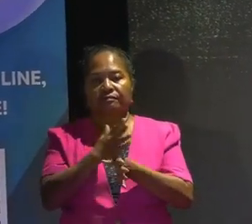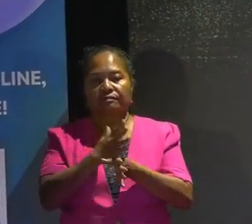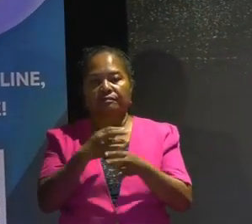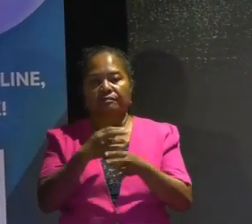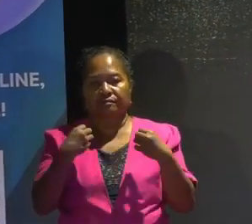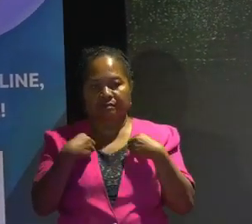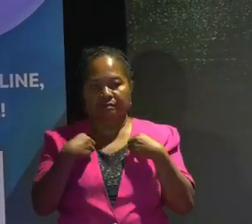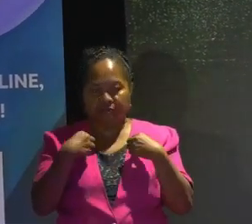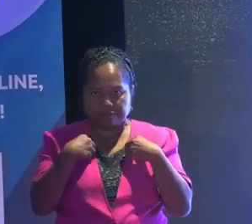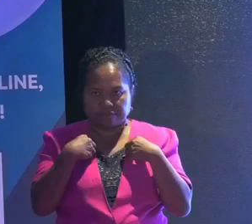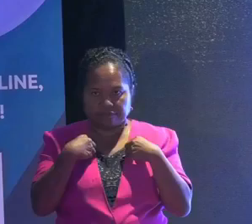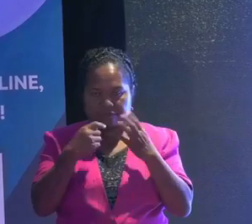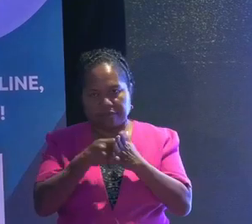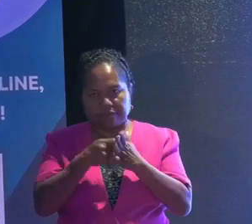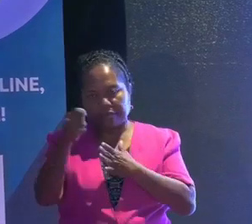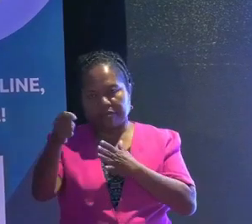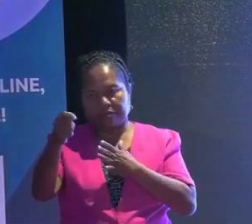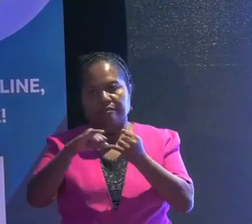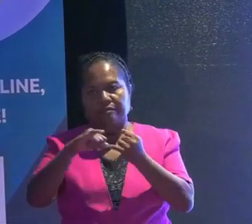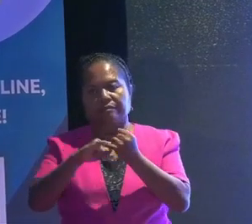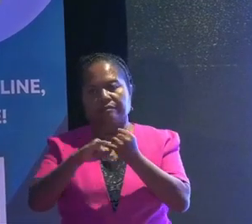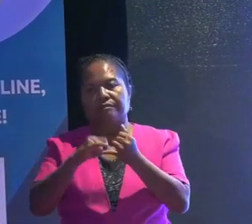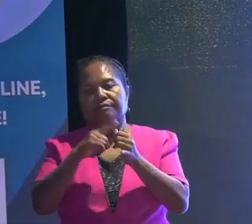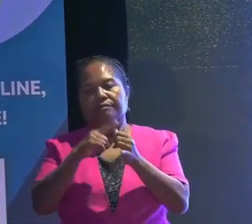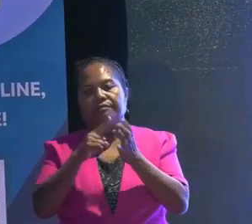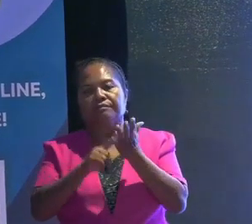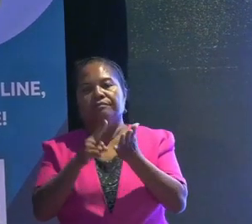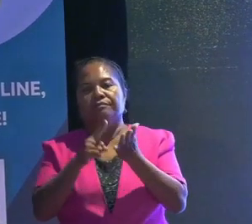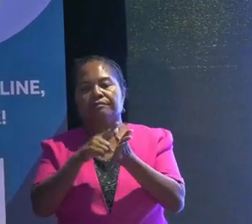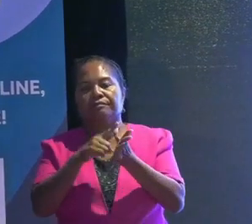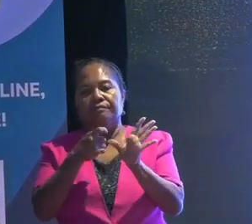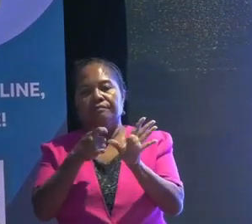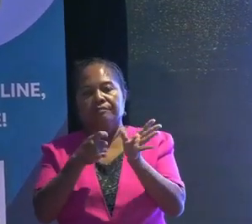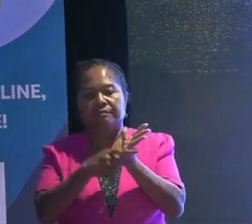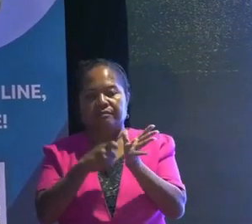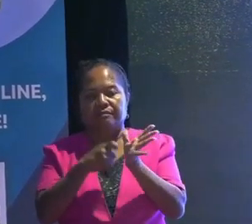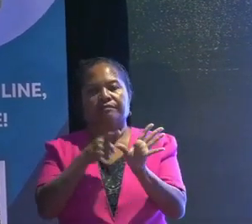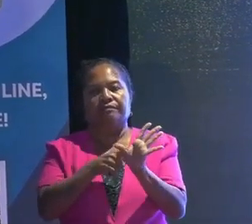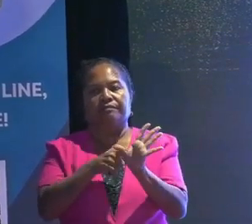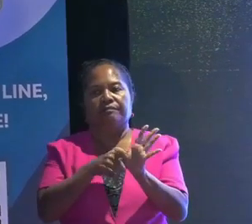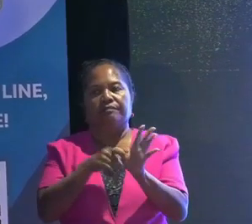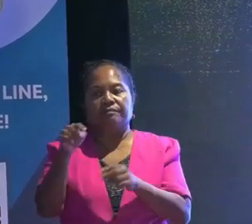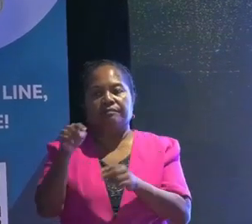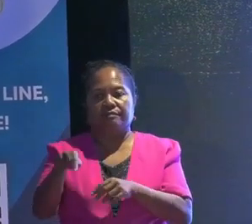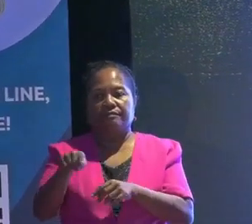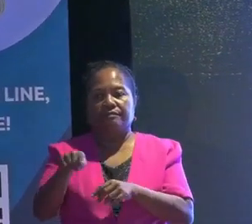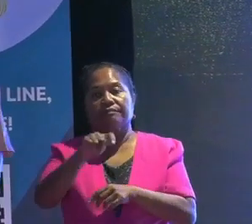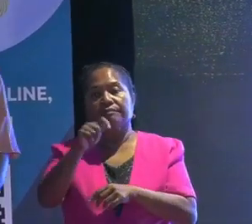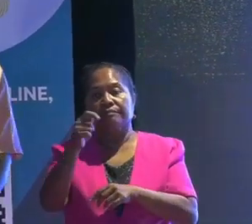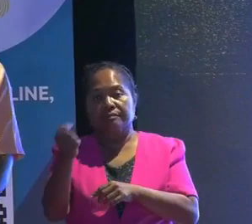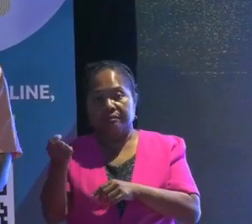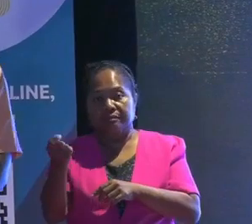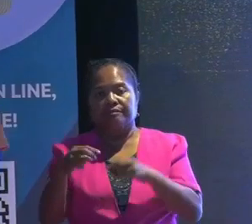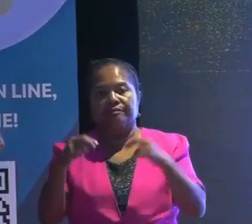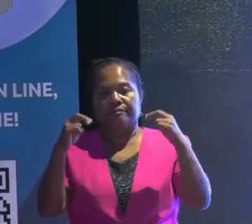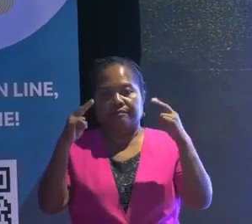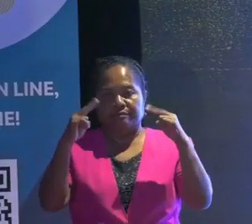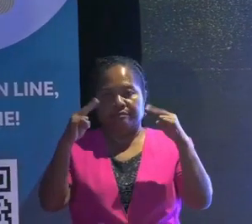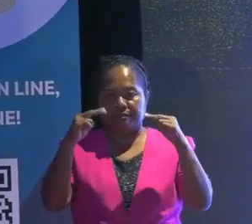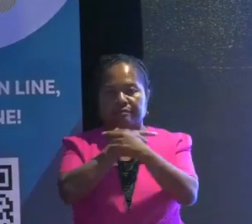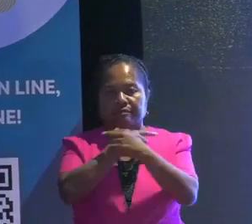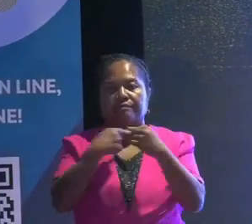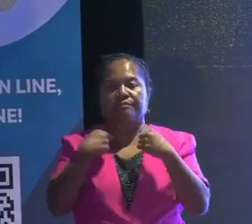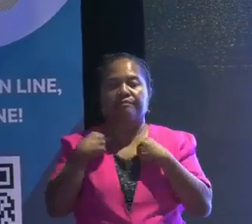business, they pay salary wages to their employees. So in this next session, we will